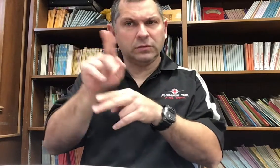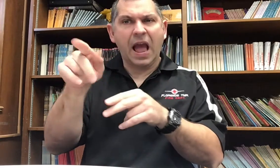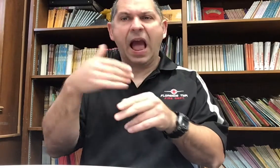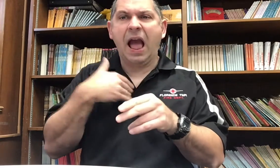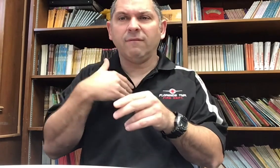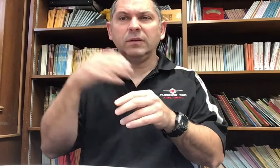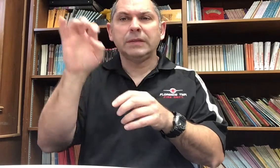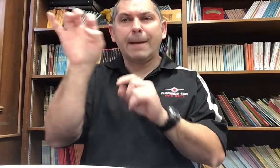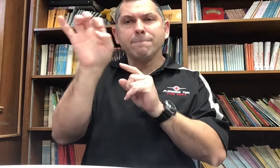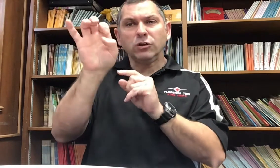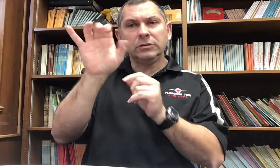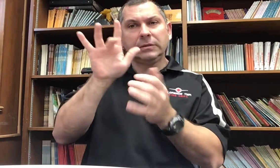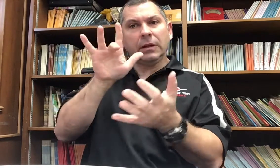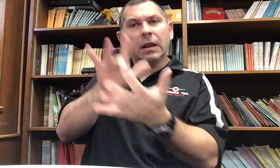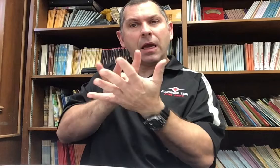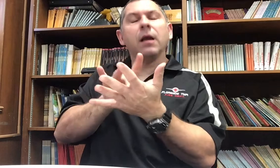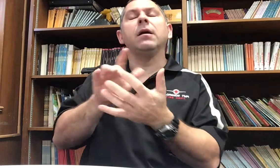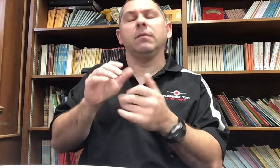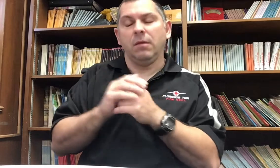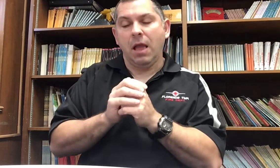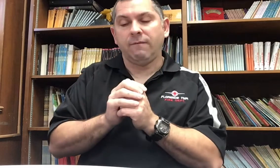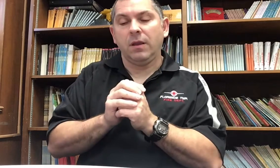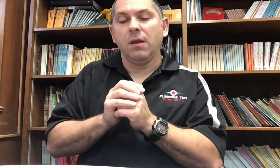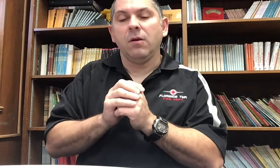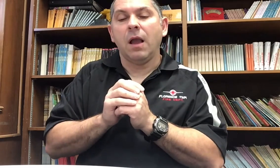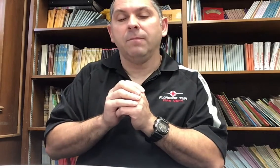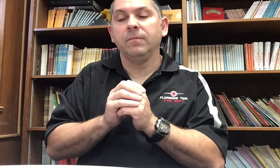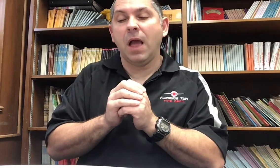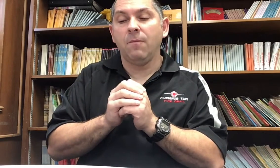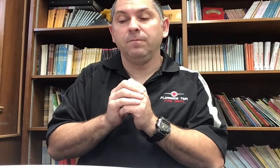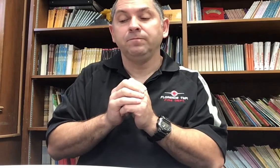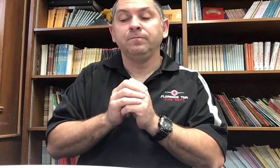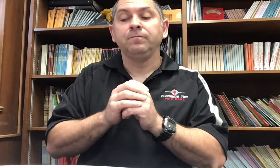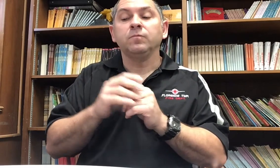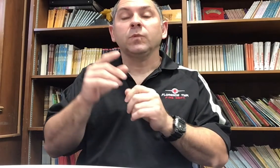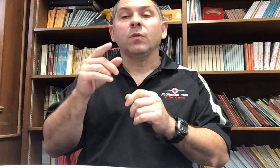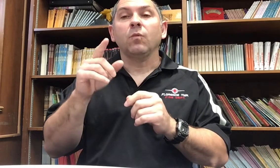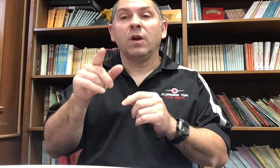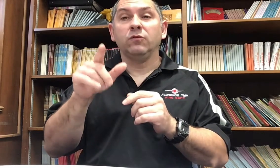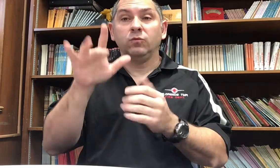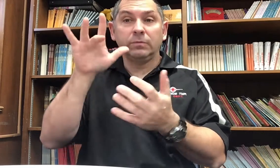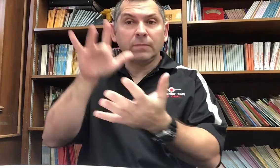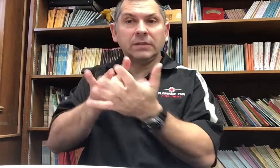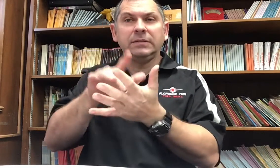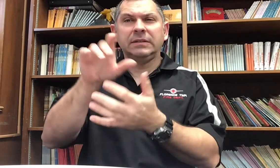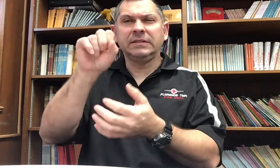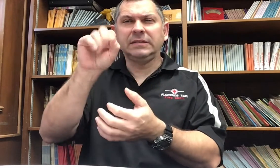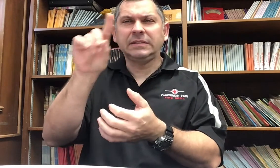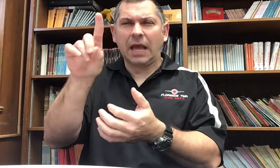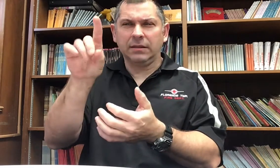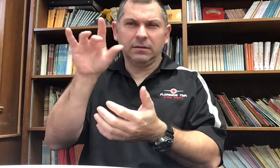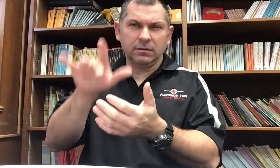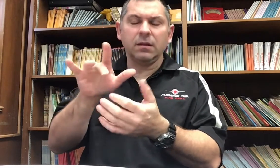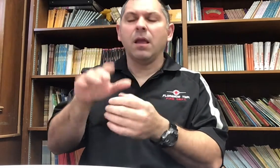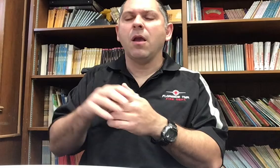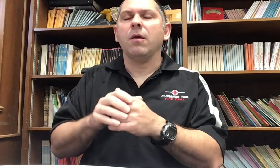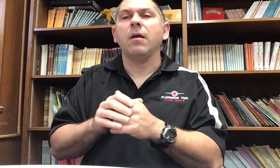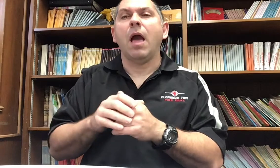if they're connected, you could use this emergency button to connect to 911. And once you